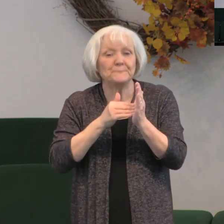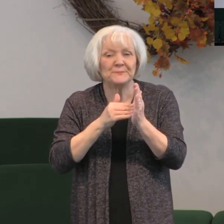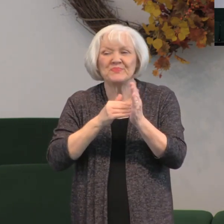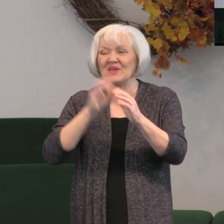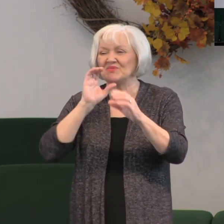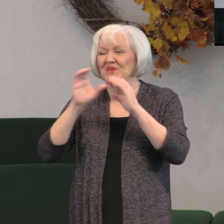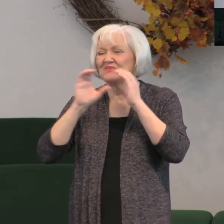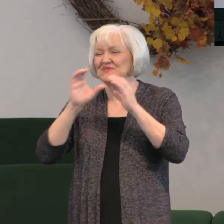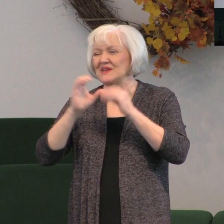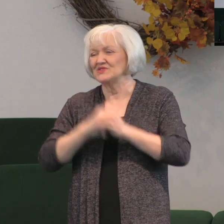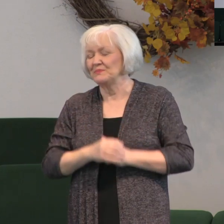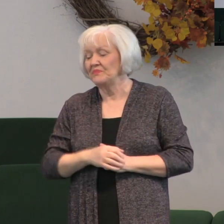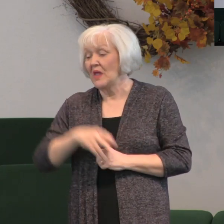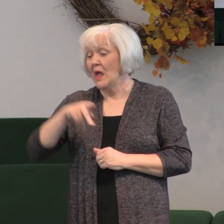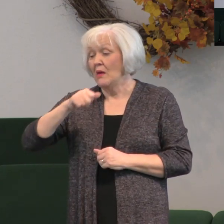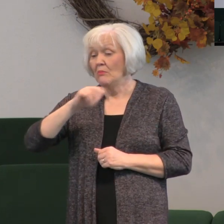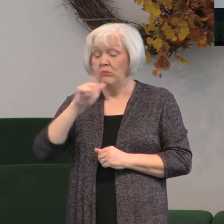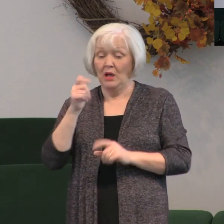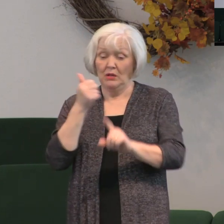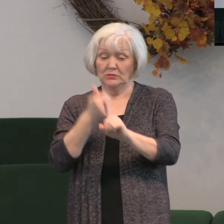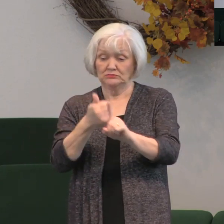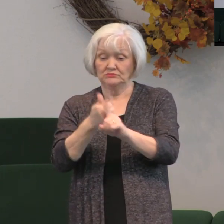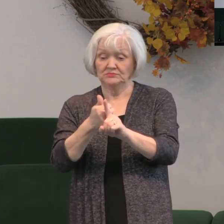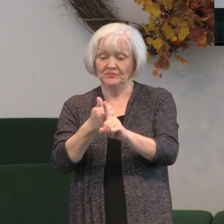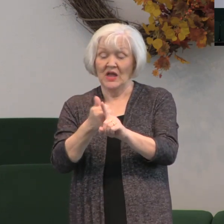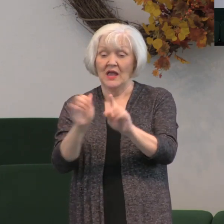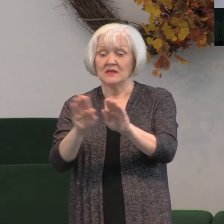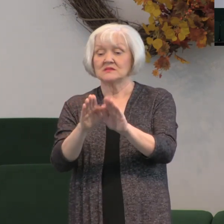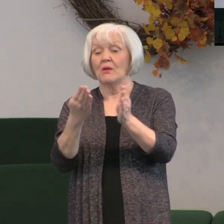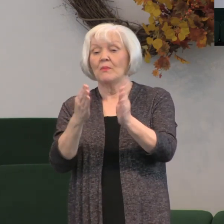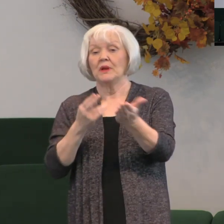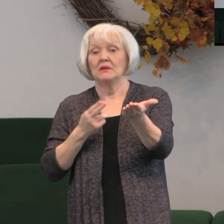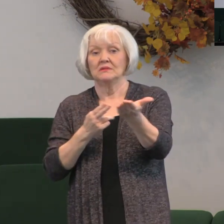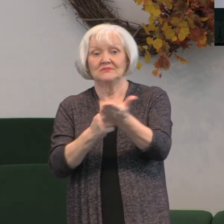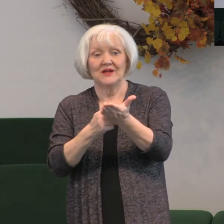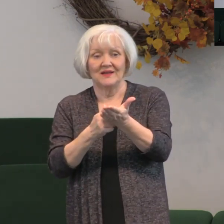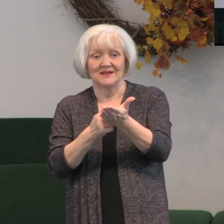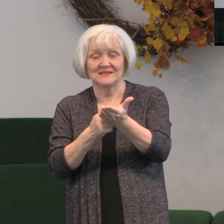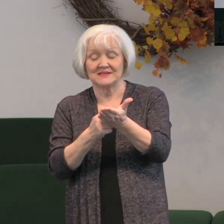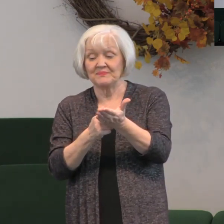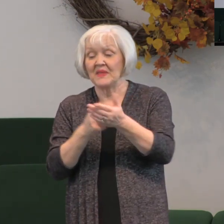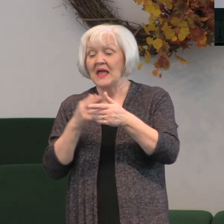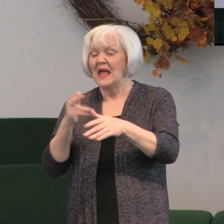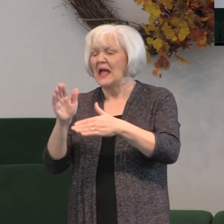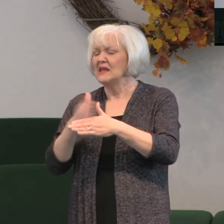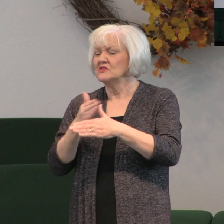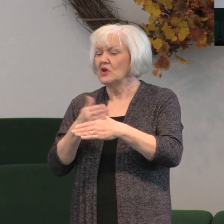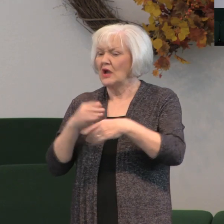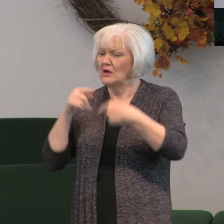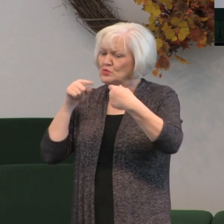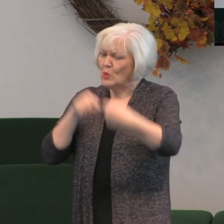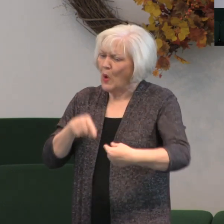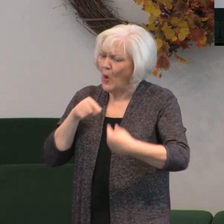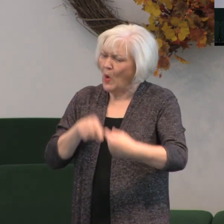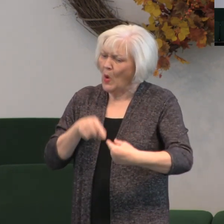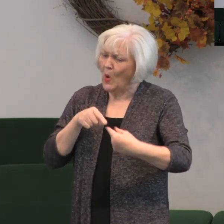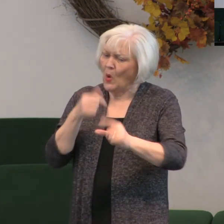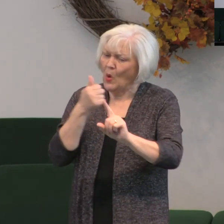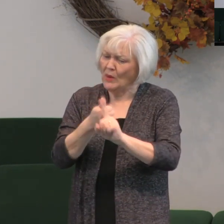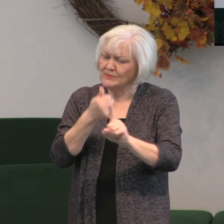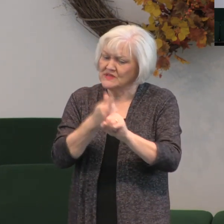And Paul is very open and honest. In 2 Corinthians, Paul openly shares about his own struggles and he addresses